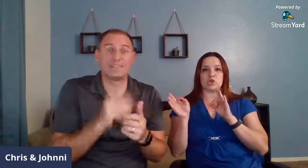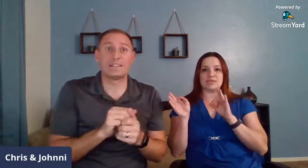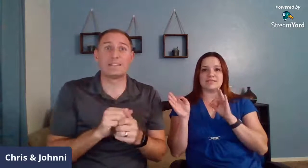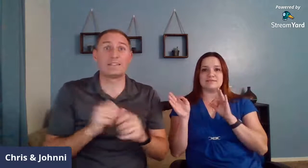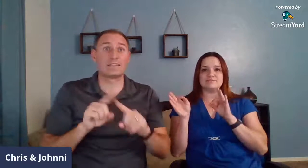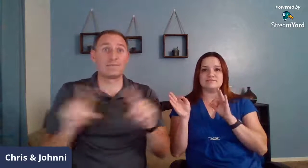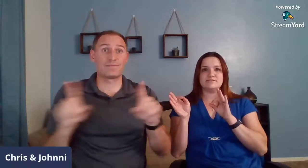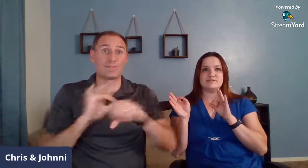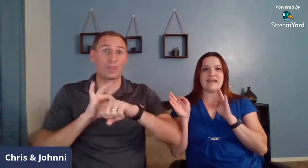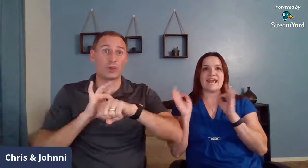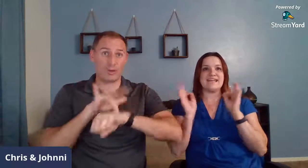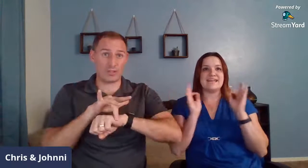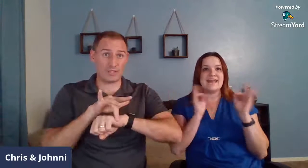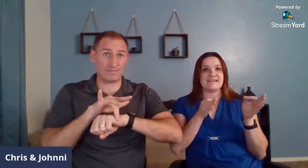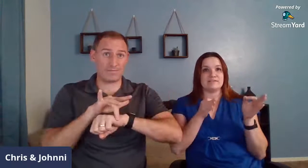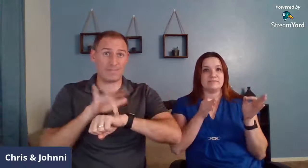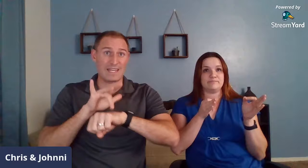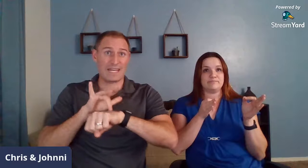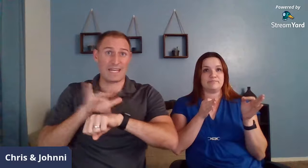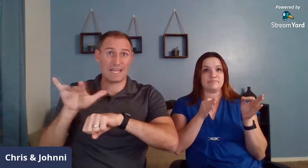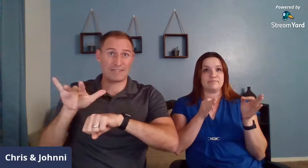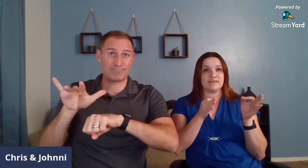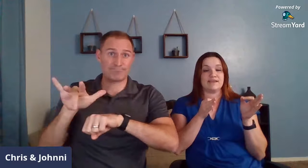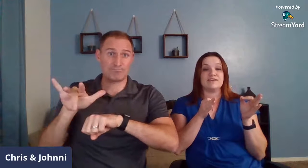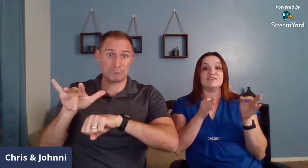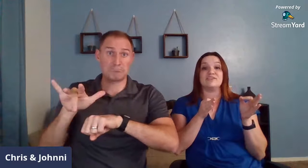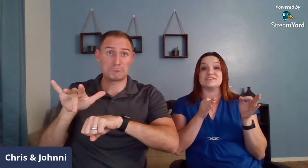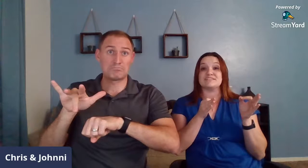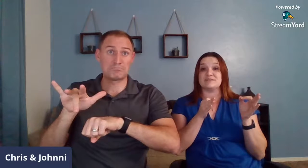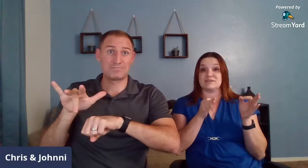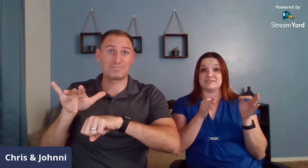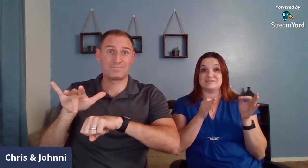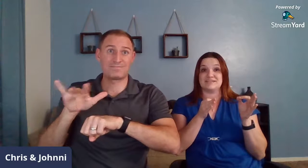early and naked. They're very similar.